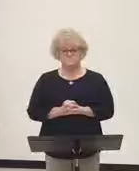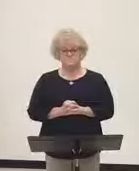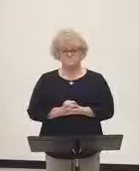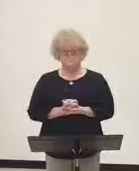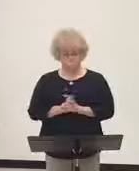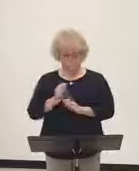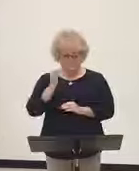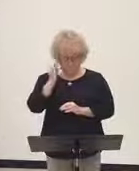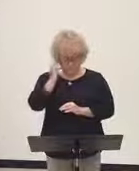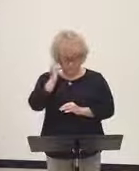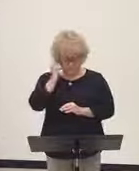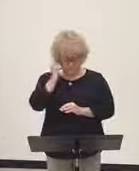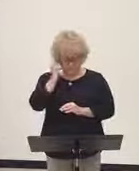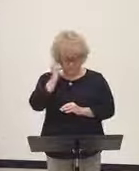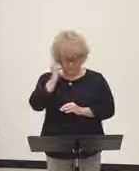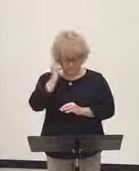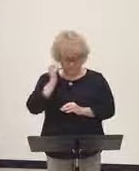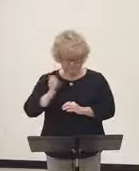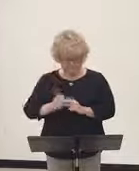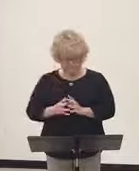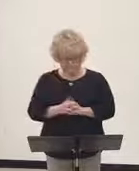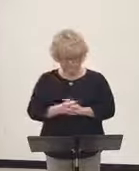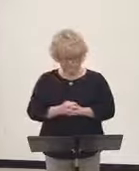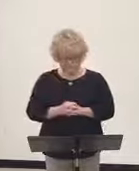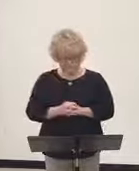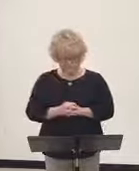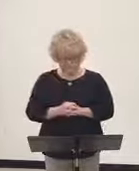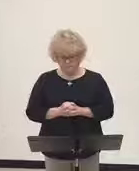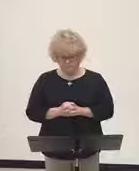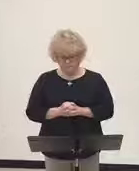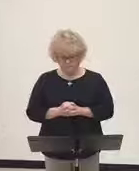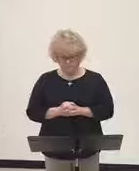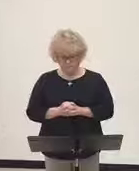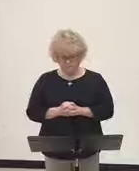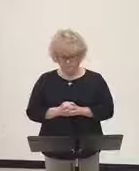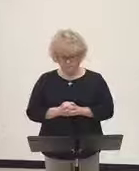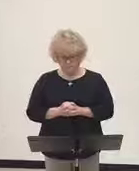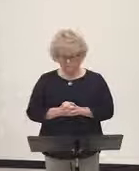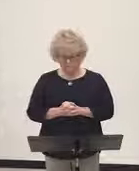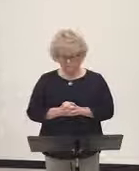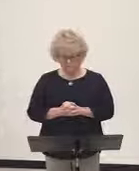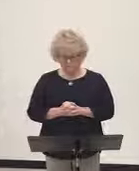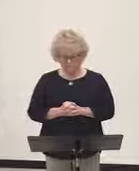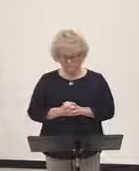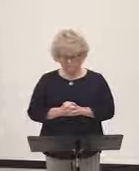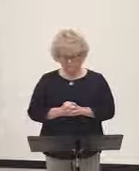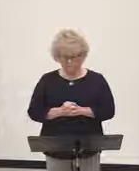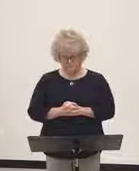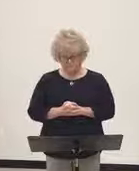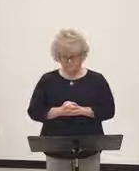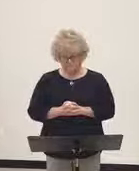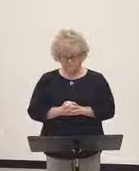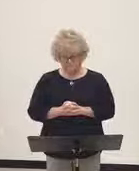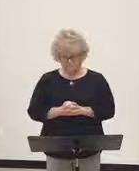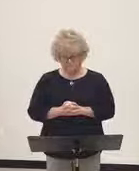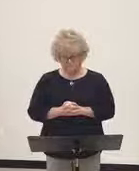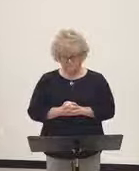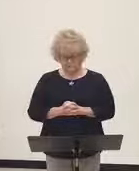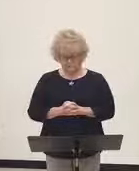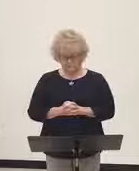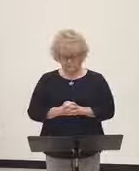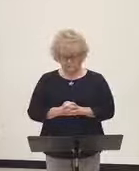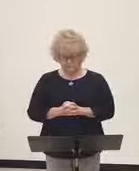and Ronald, our Bishop, and all the clergy. Remember also our brothers and sisters who have fallen